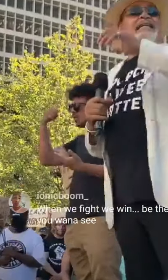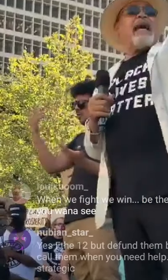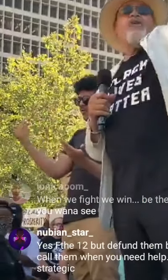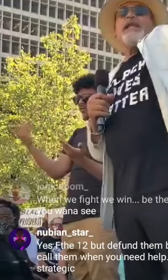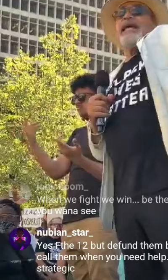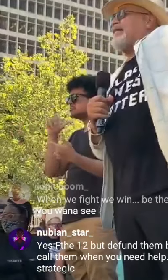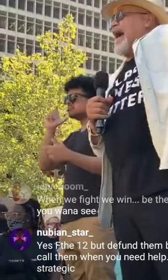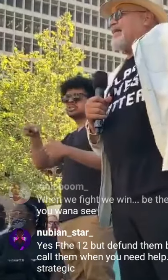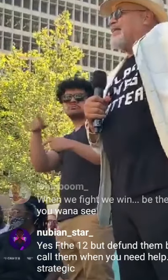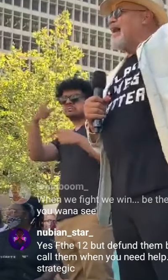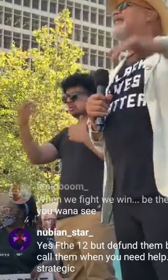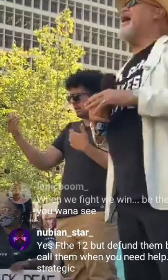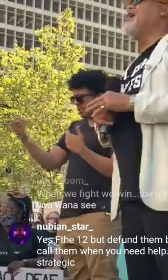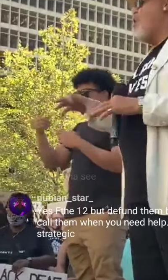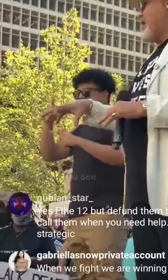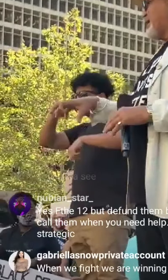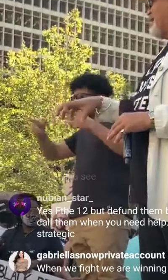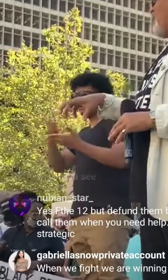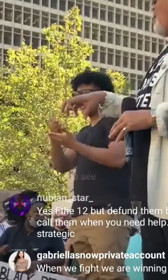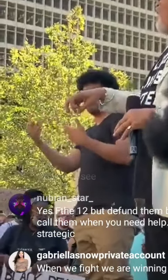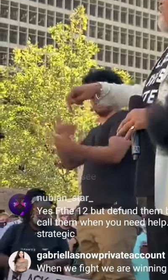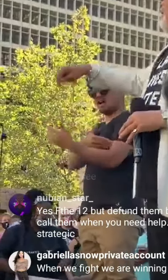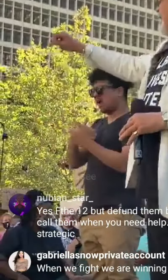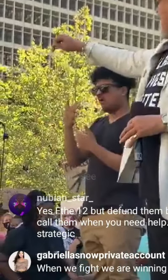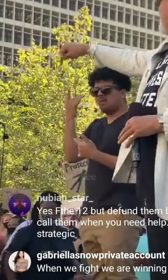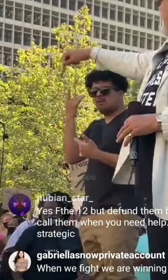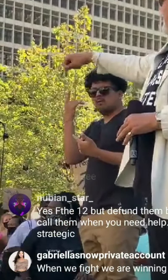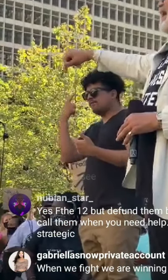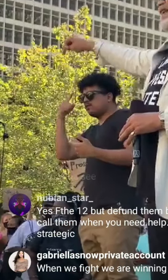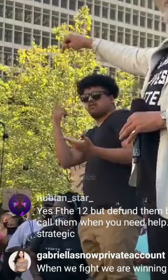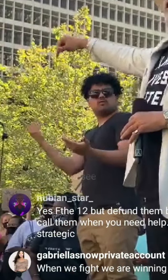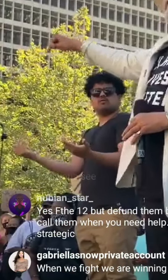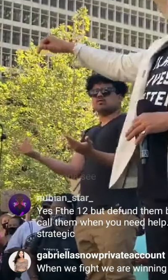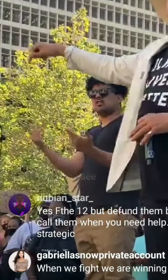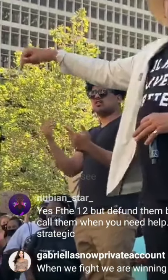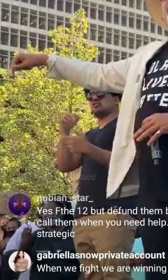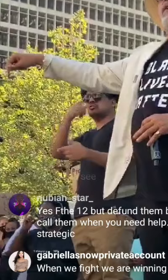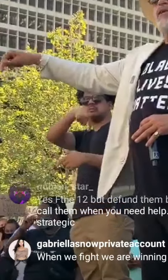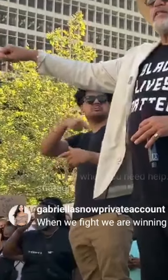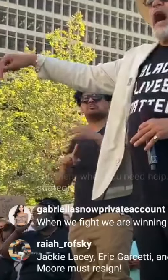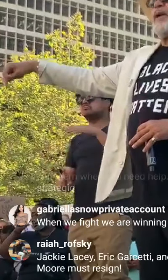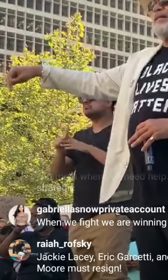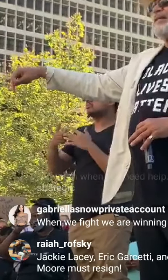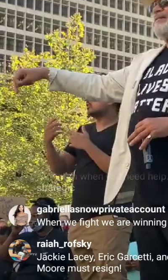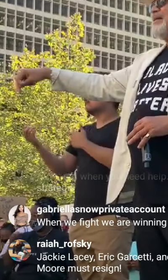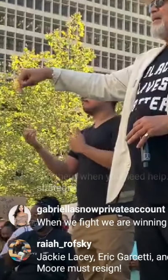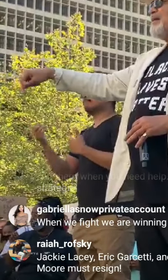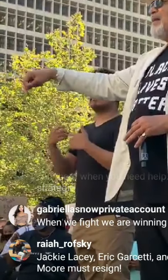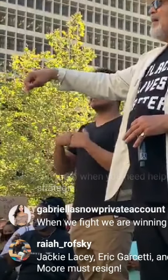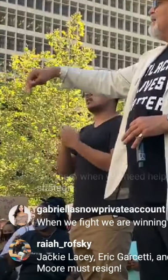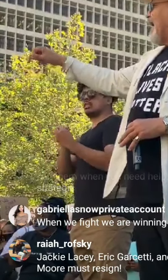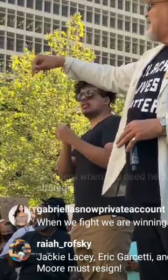need that. They don't need that. And they know it. But they think that their presence here will stop